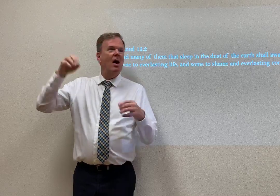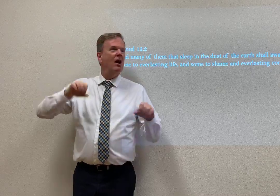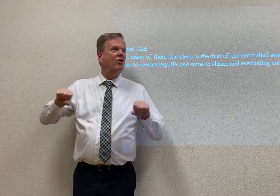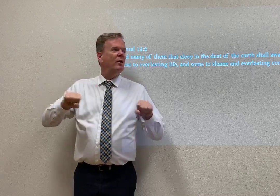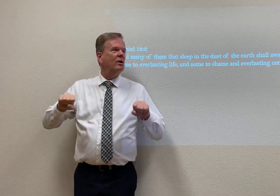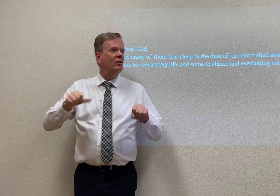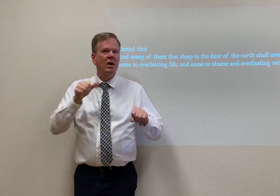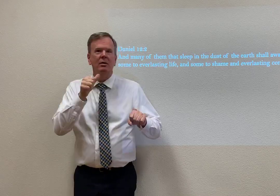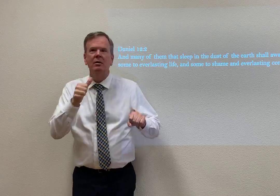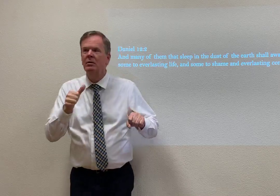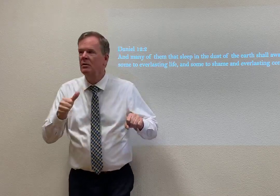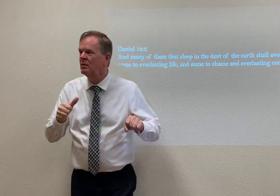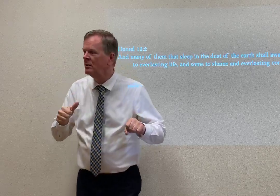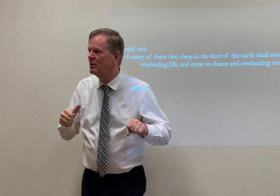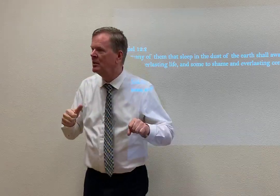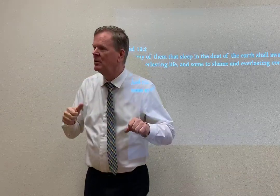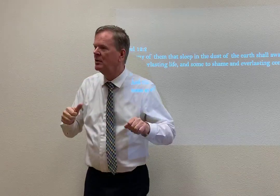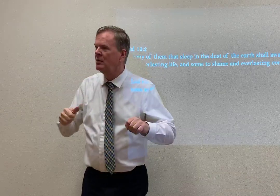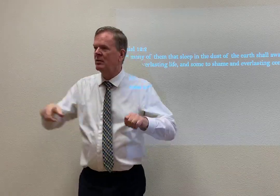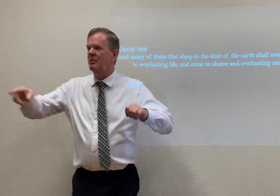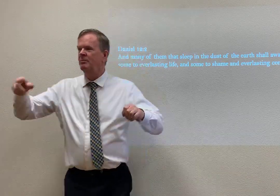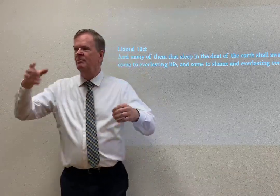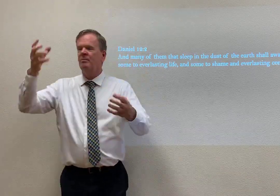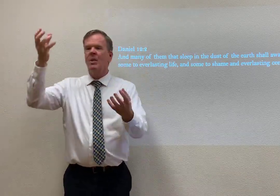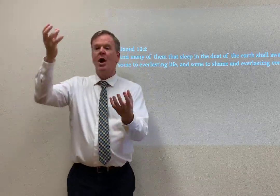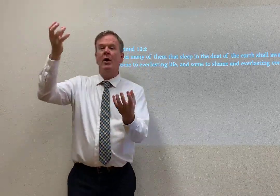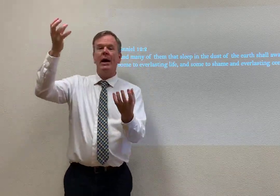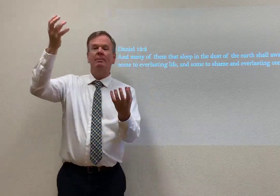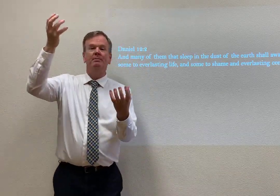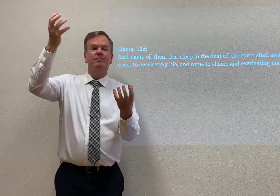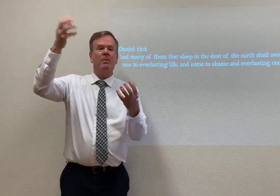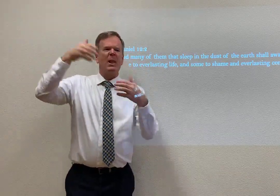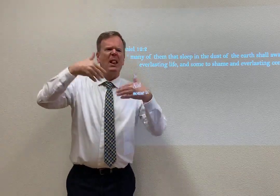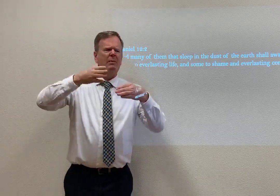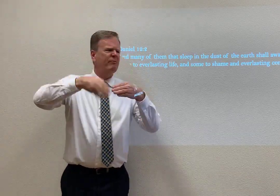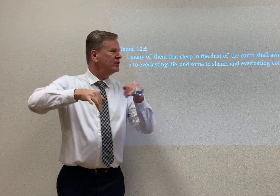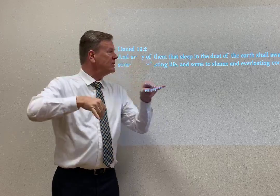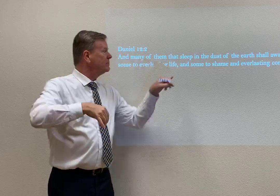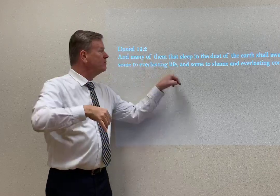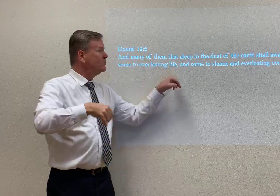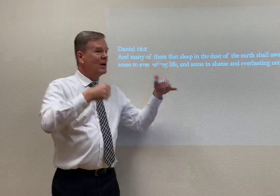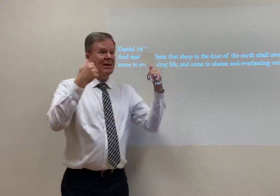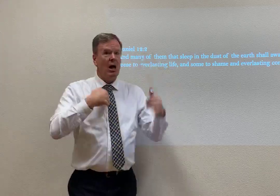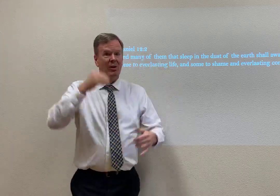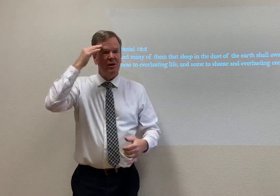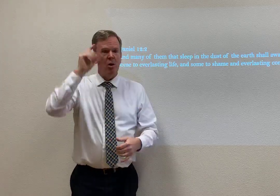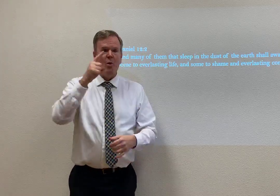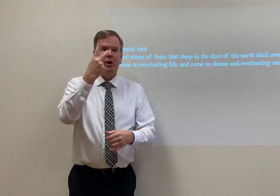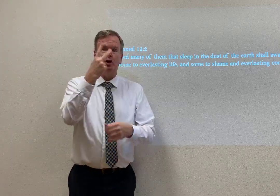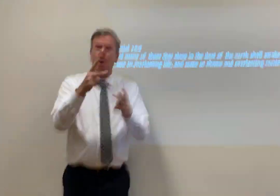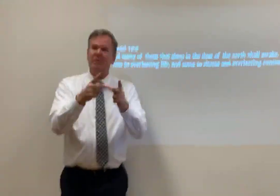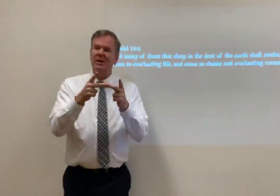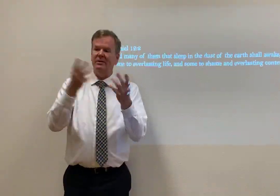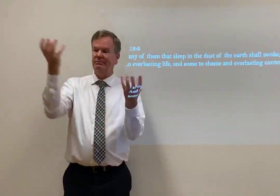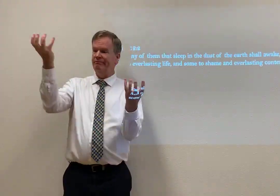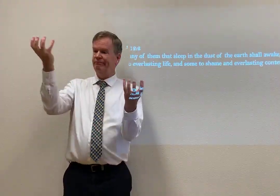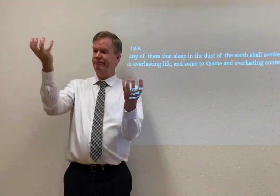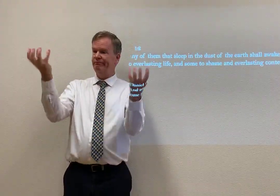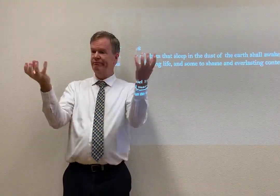yeah. Earthquake. I don't know. Yeah, okay. Go ahead and finish this. Now we know that there are